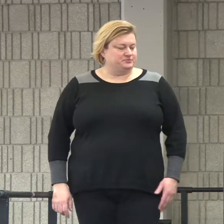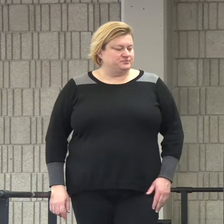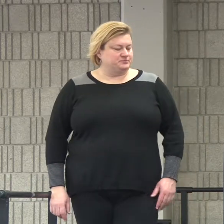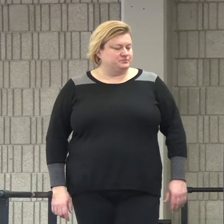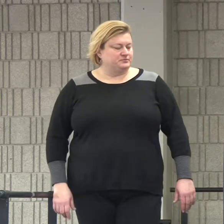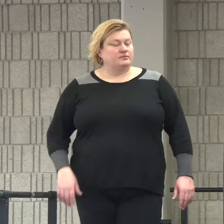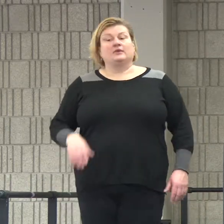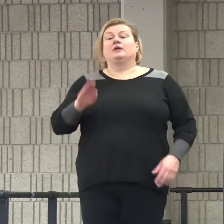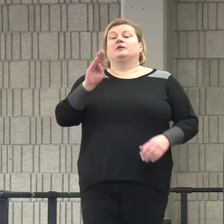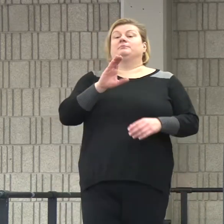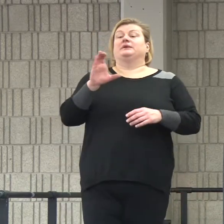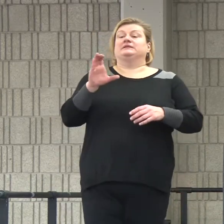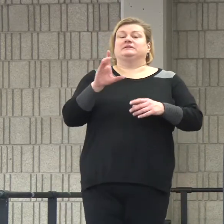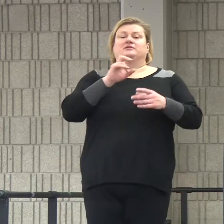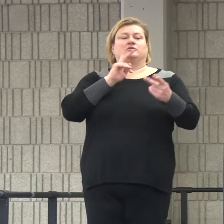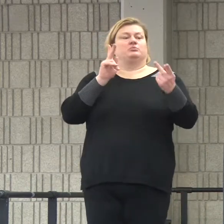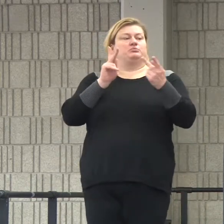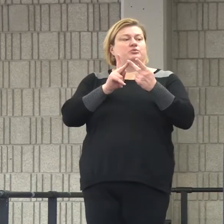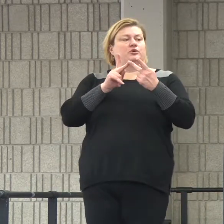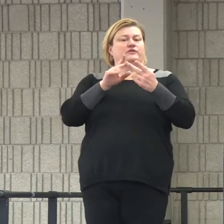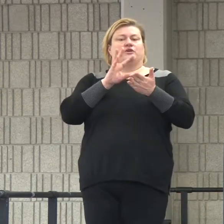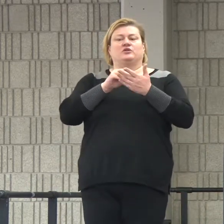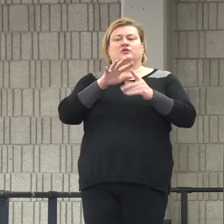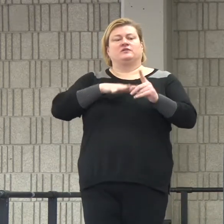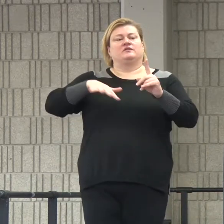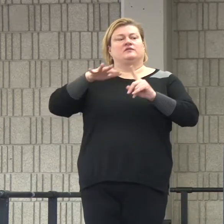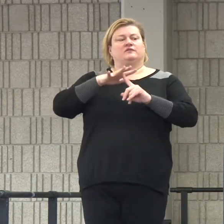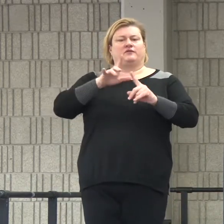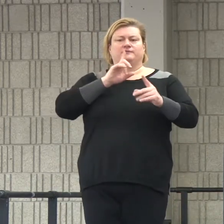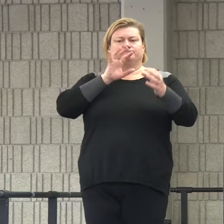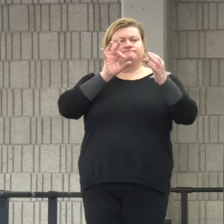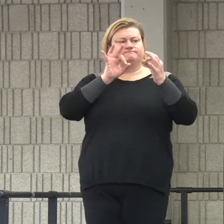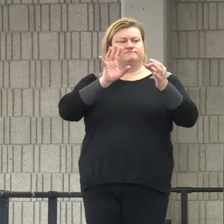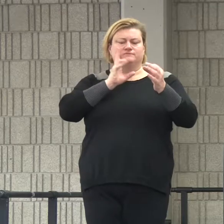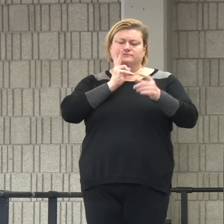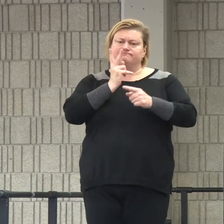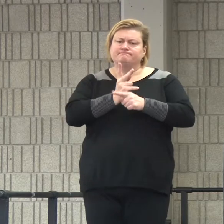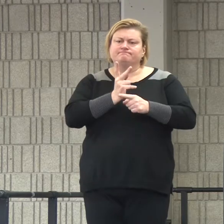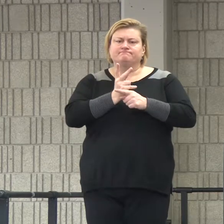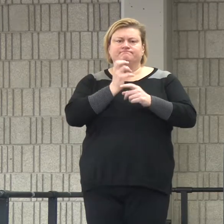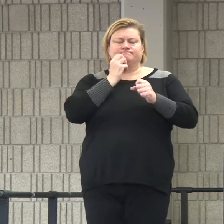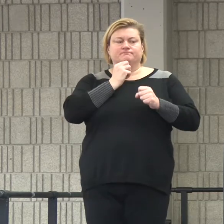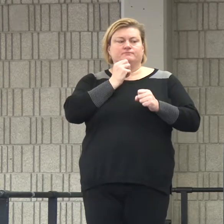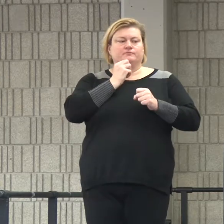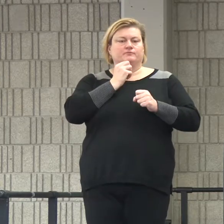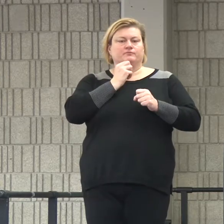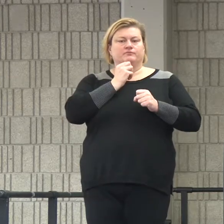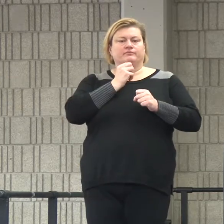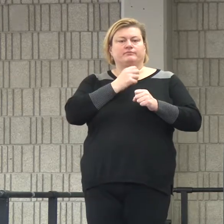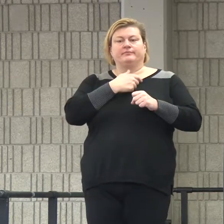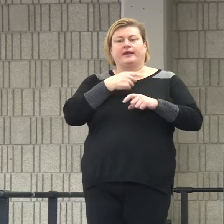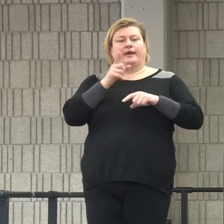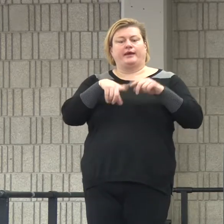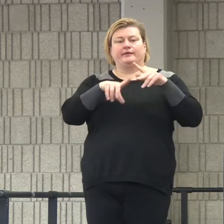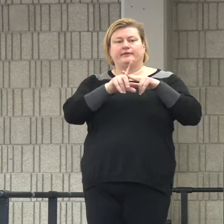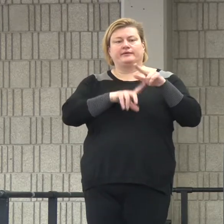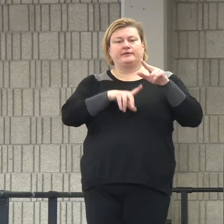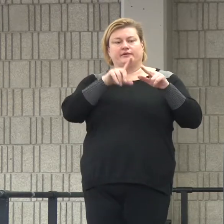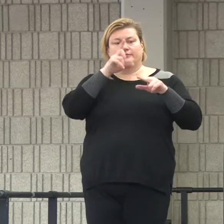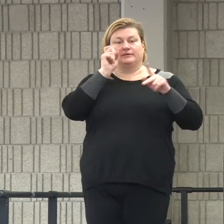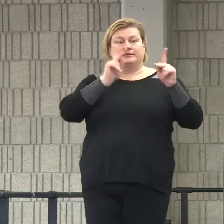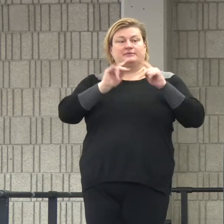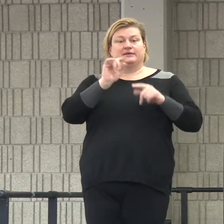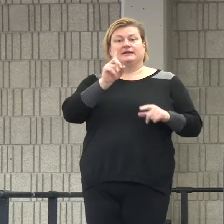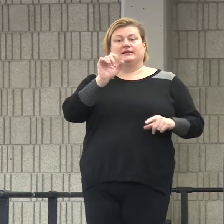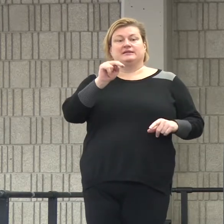BCC was a perfect learning environment with just the right amount of nurturing. I couldn't slip through the cracks because there were people like